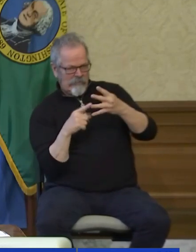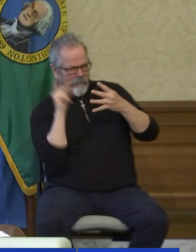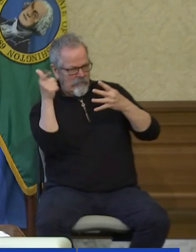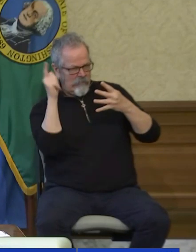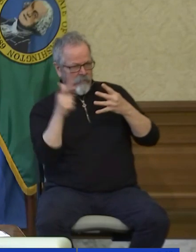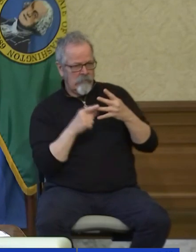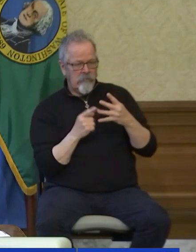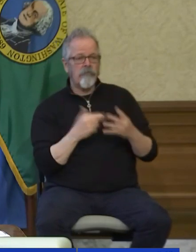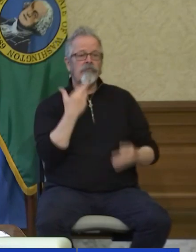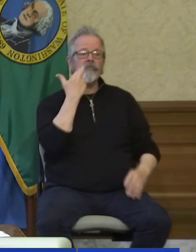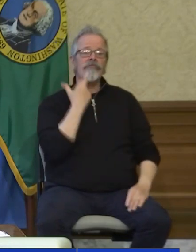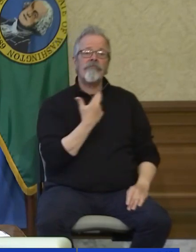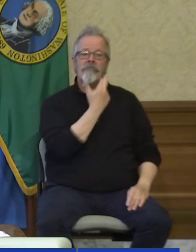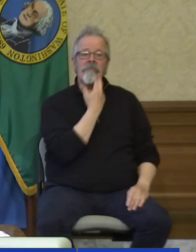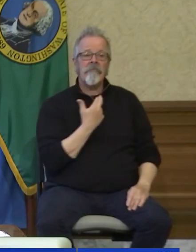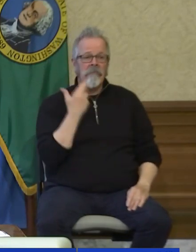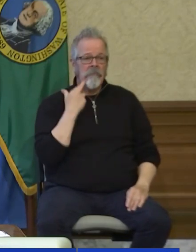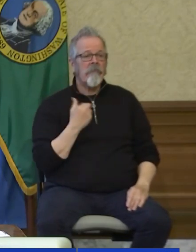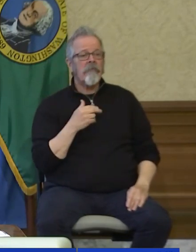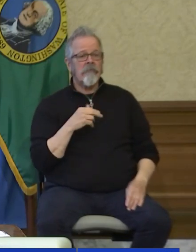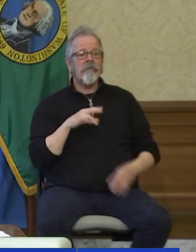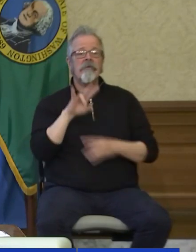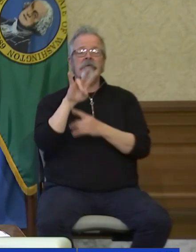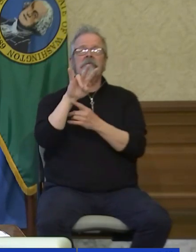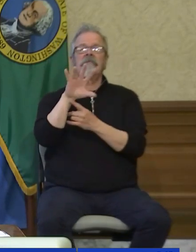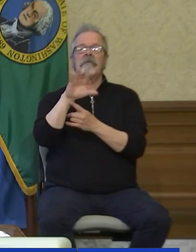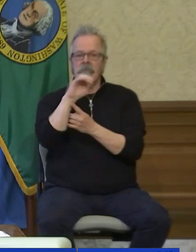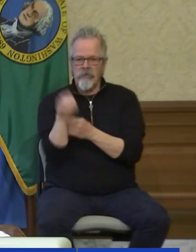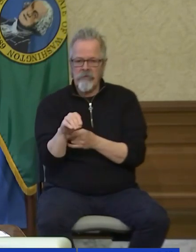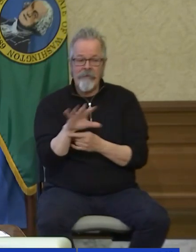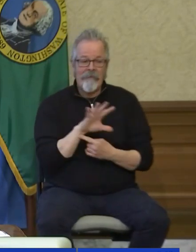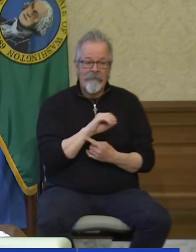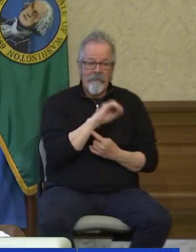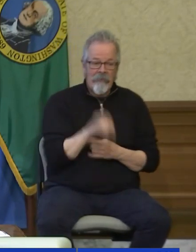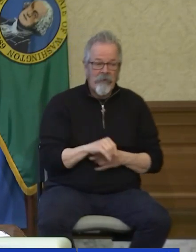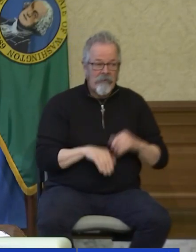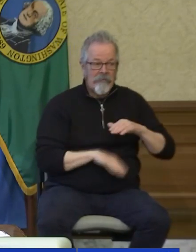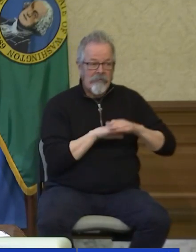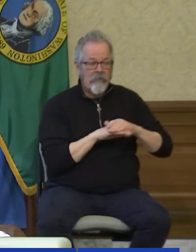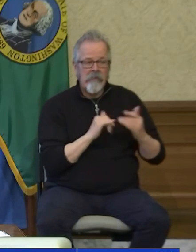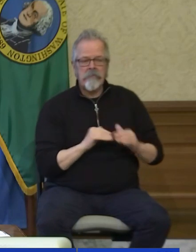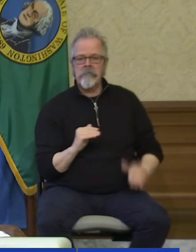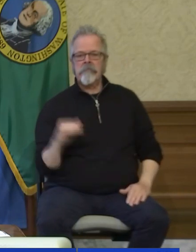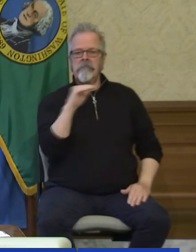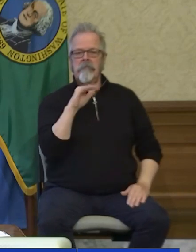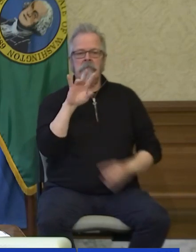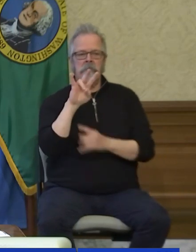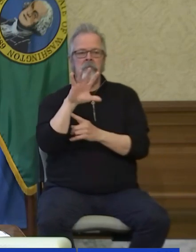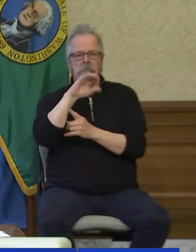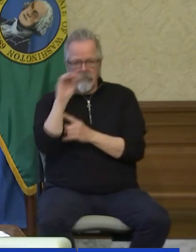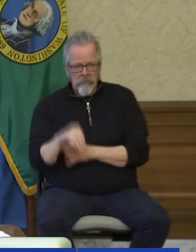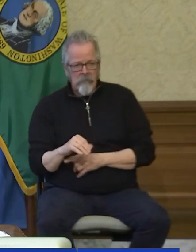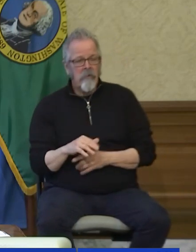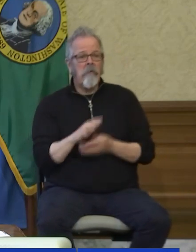50% capacity. Retail, libraries, museums, and government buildings will reopen.